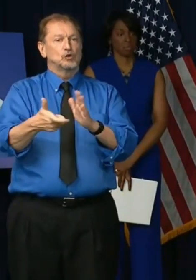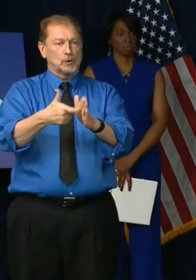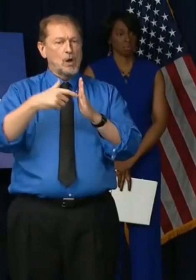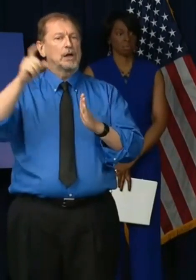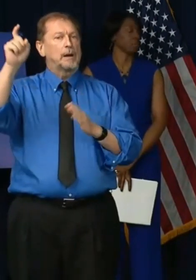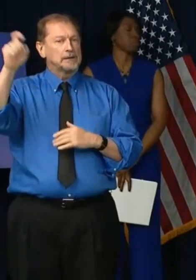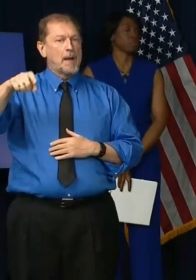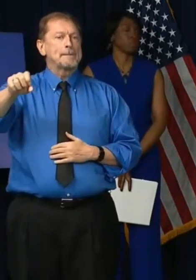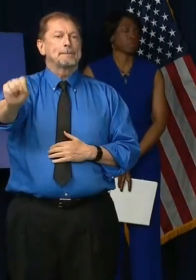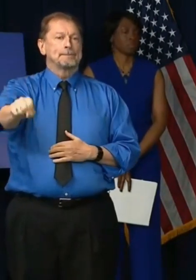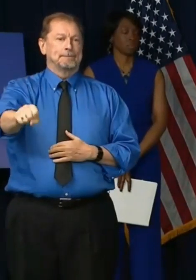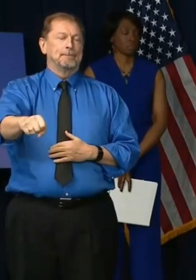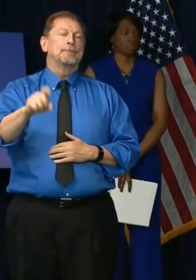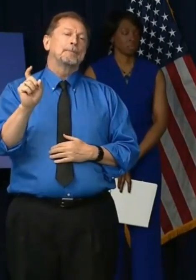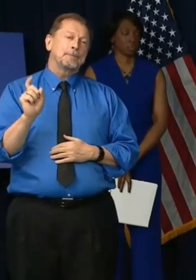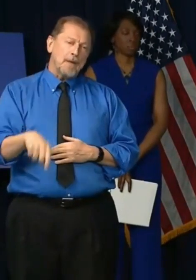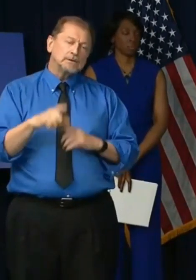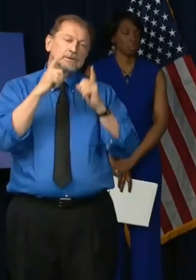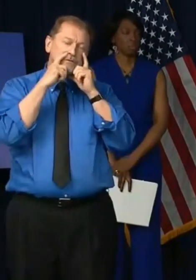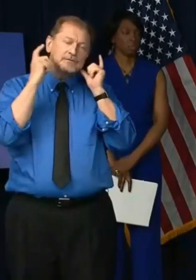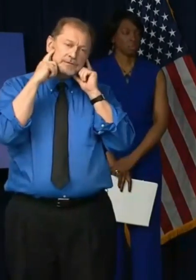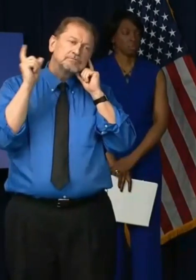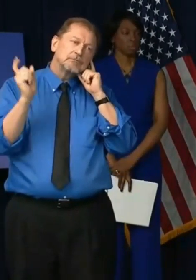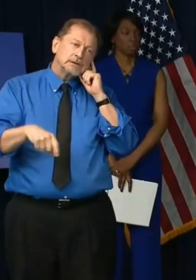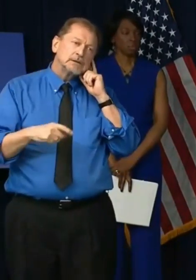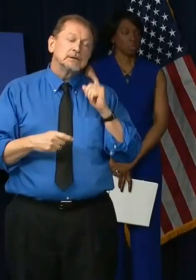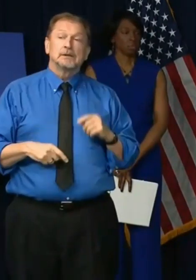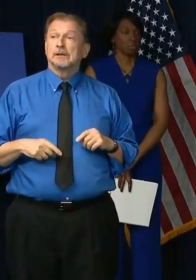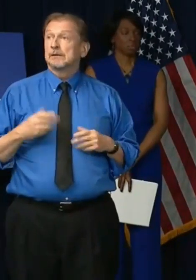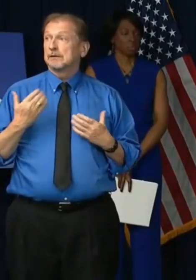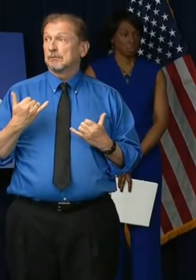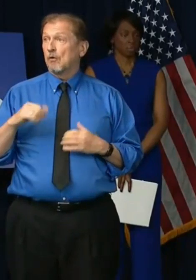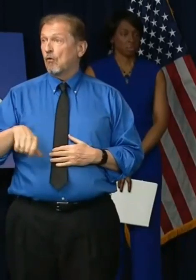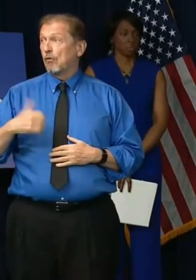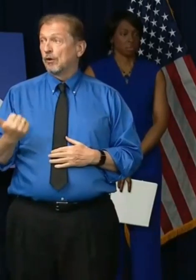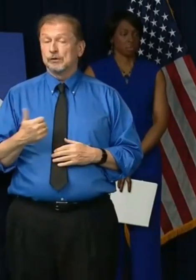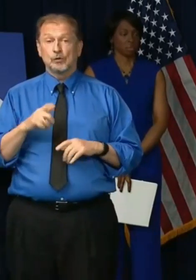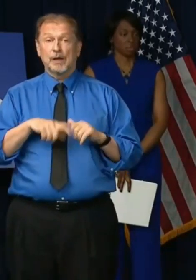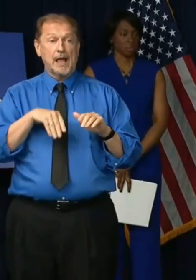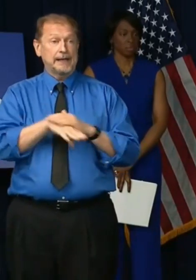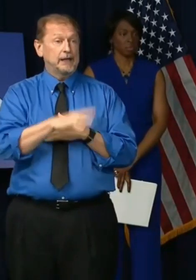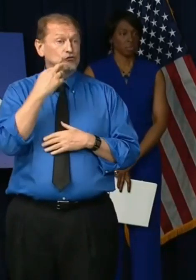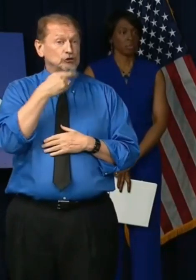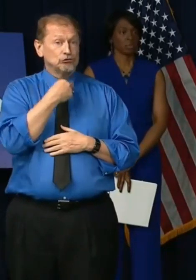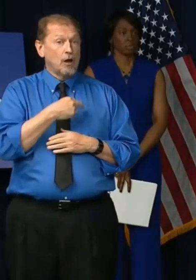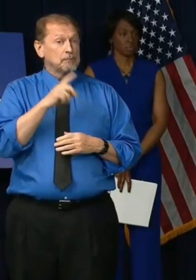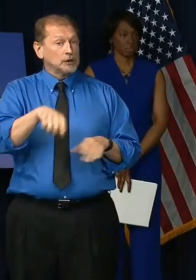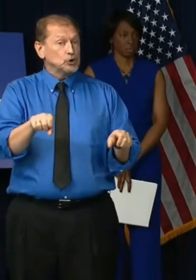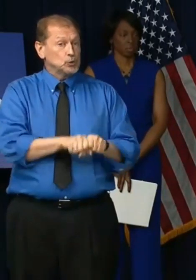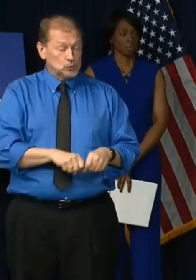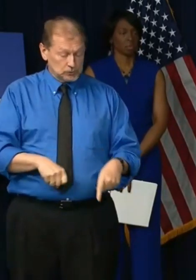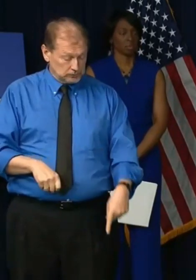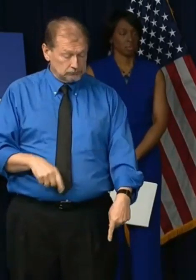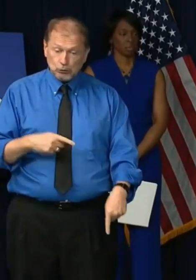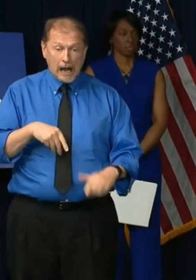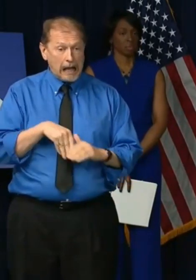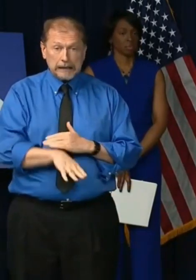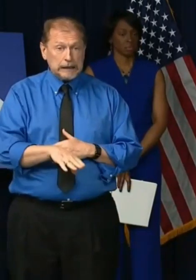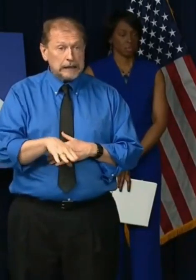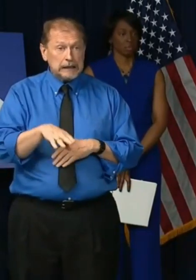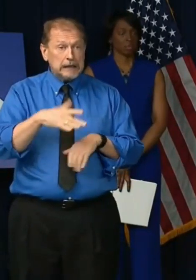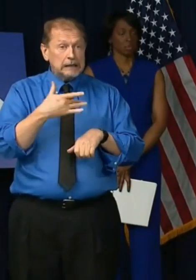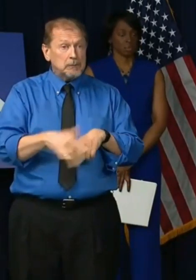so just like with everything else, you're not allowed to go into a restaurant without wearing shoes. That's